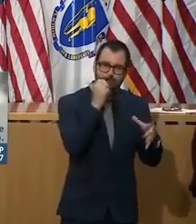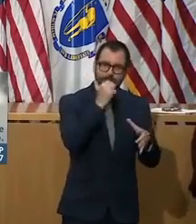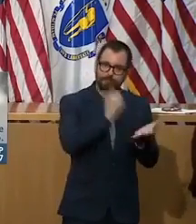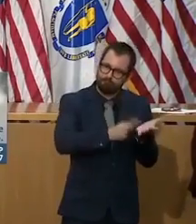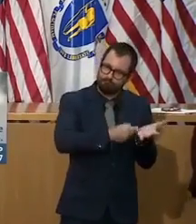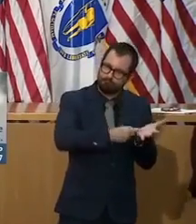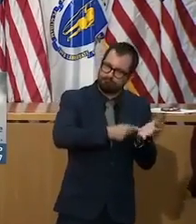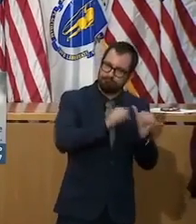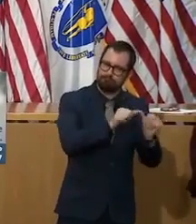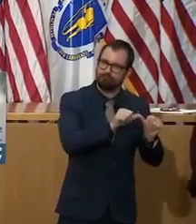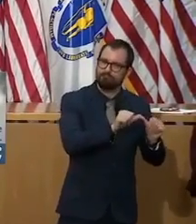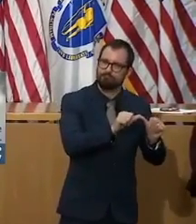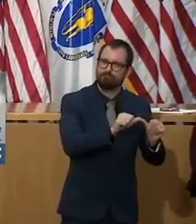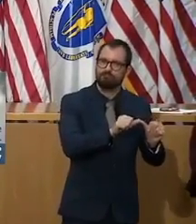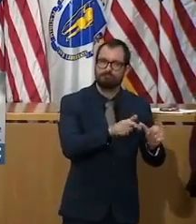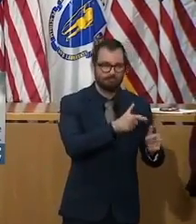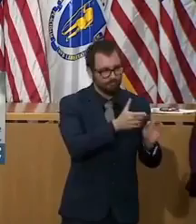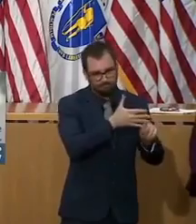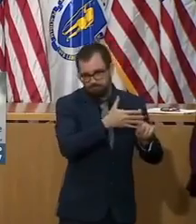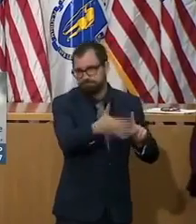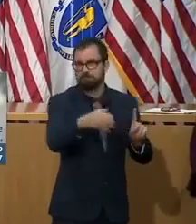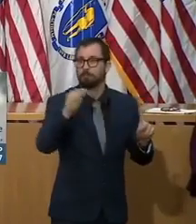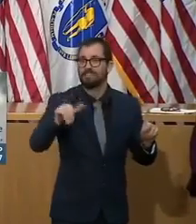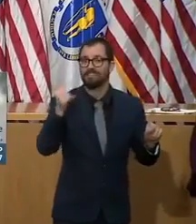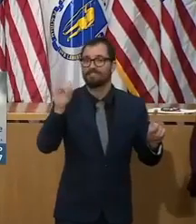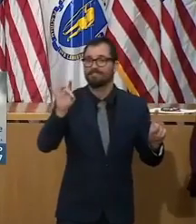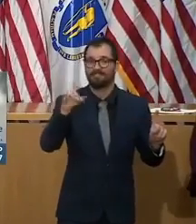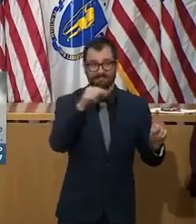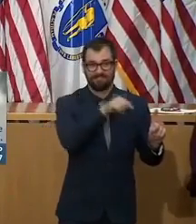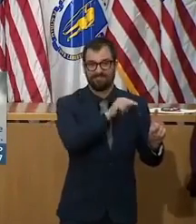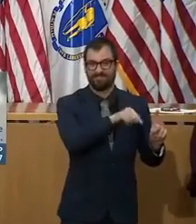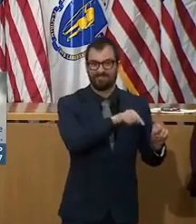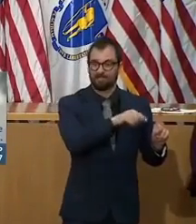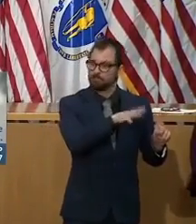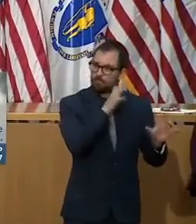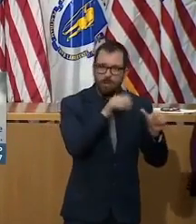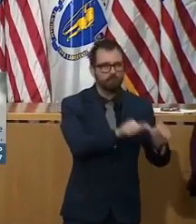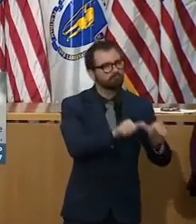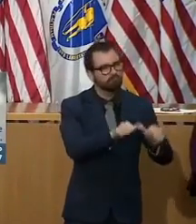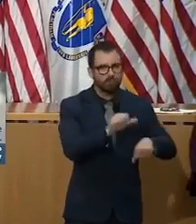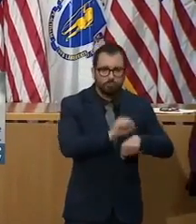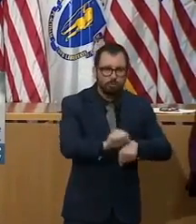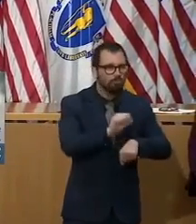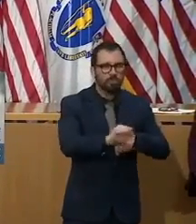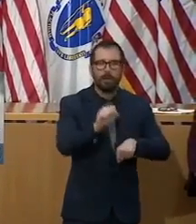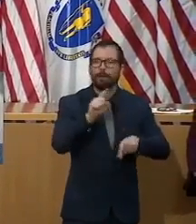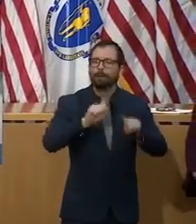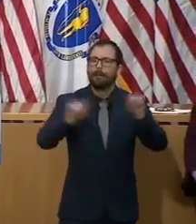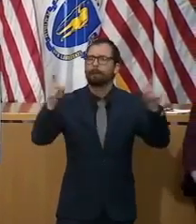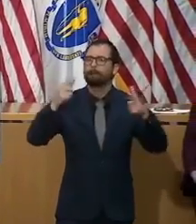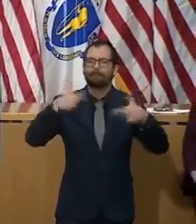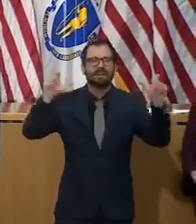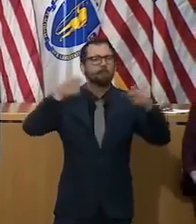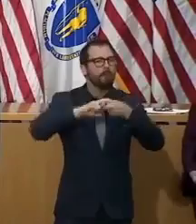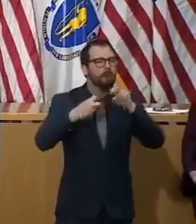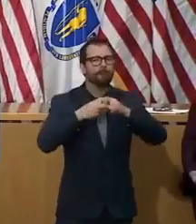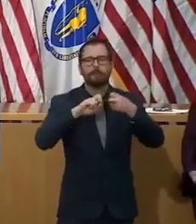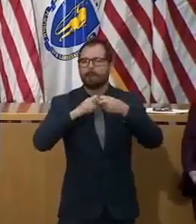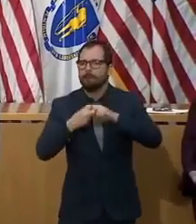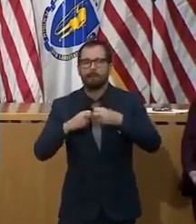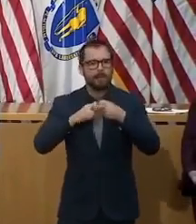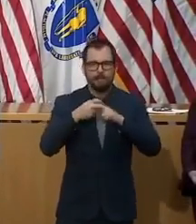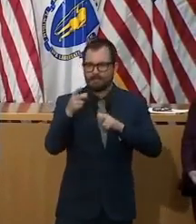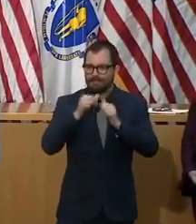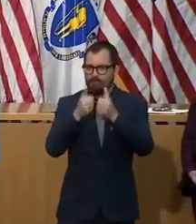18th to discuss both the larger issues associated with the regulatory framework, but also the operating